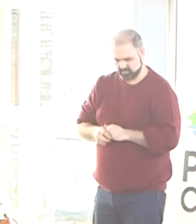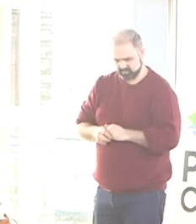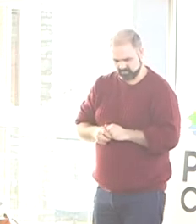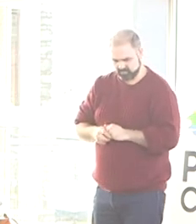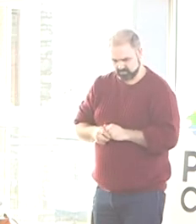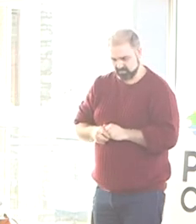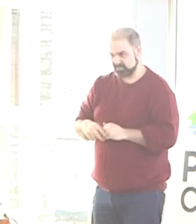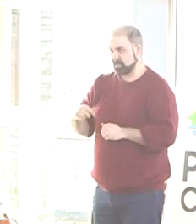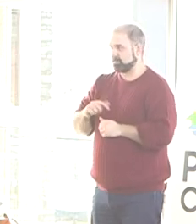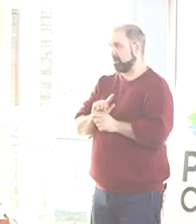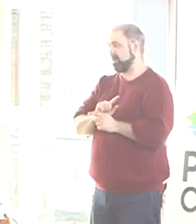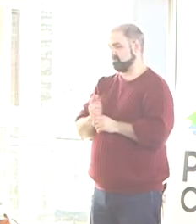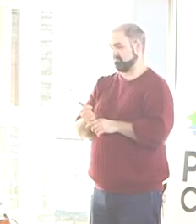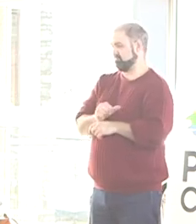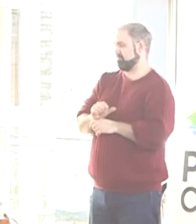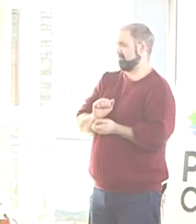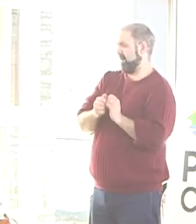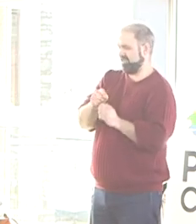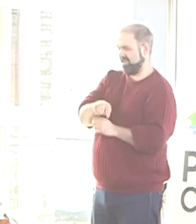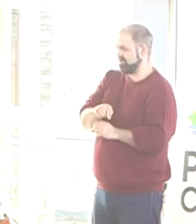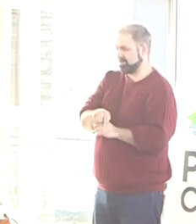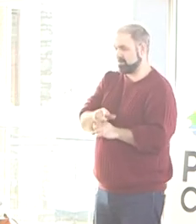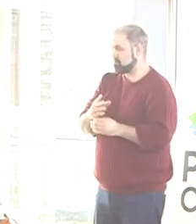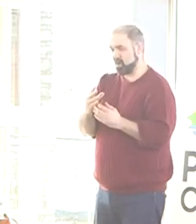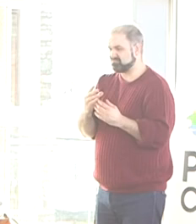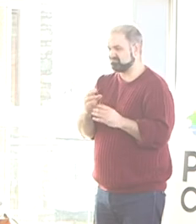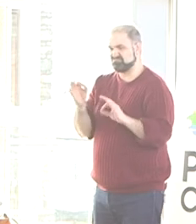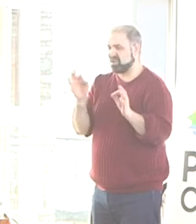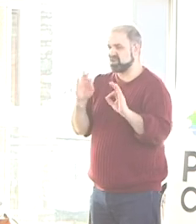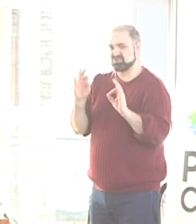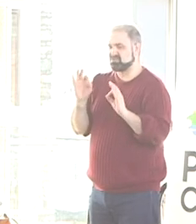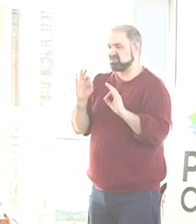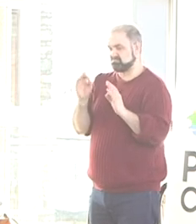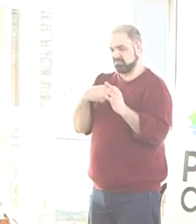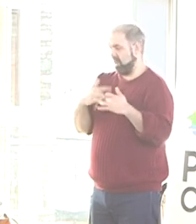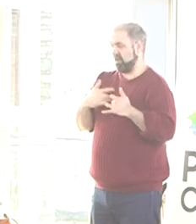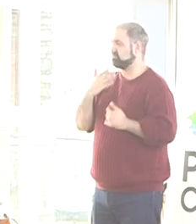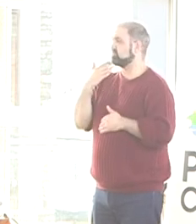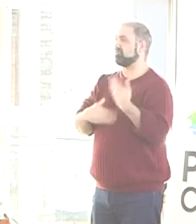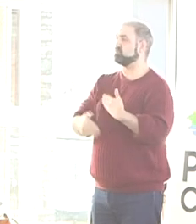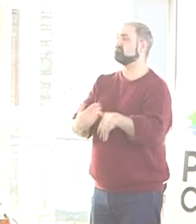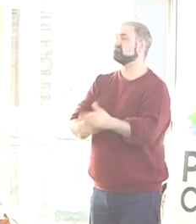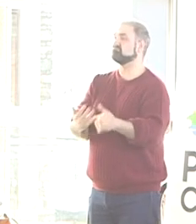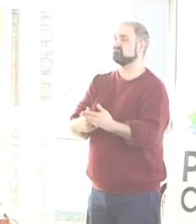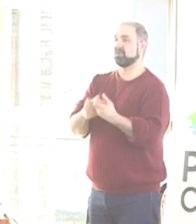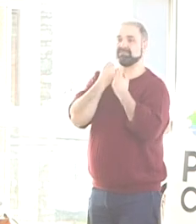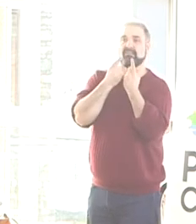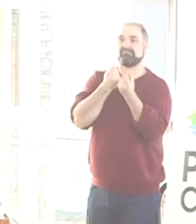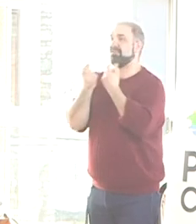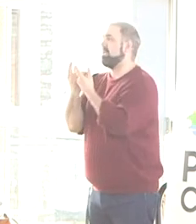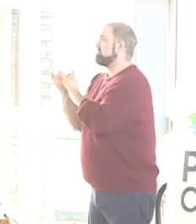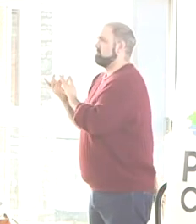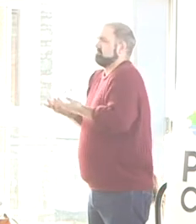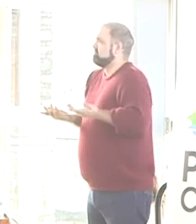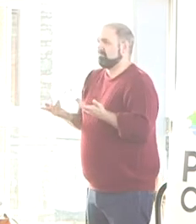apart from my late partner, it wasn't really something, you kind of get on with your life. It won't shock anyone